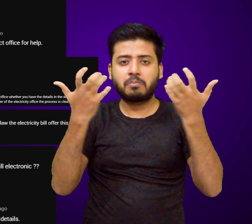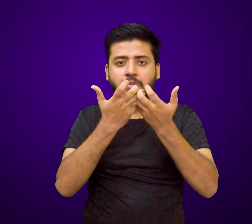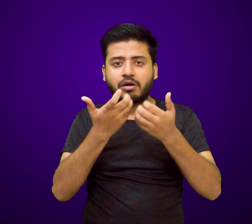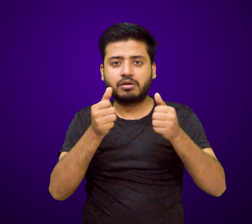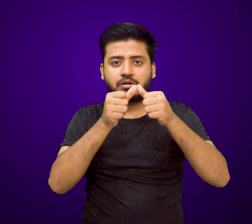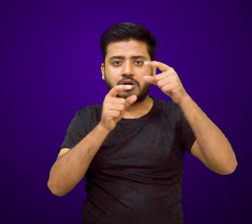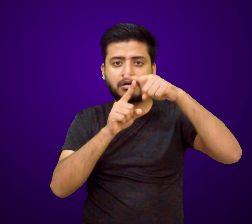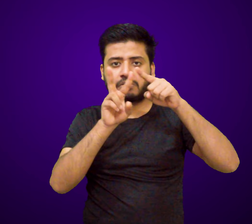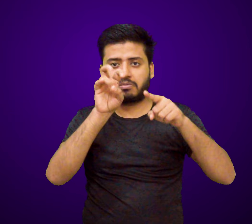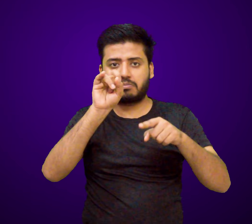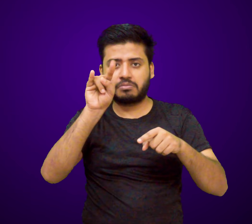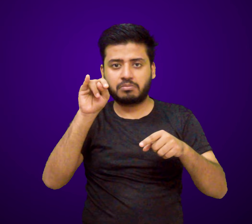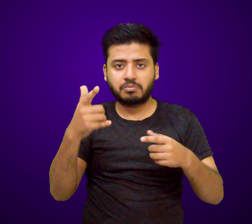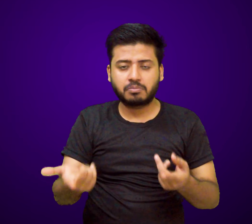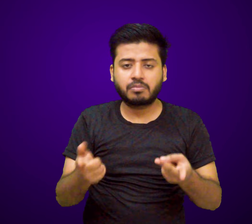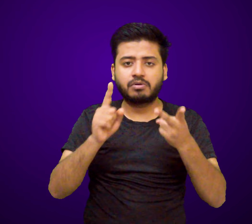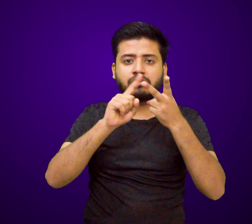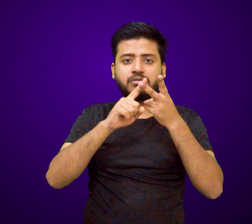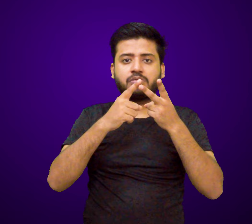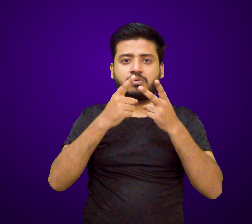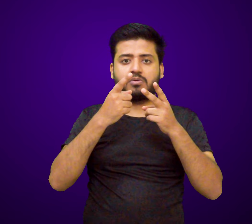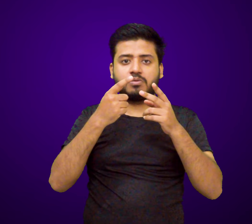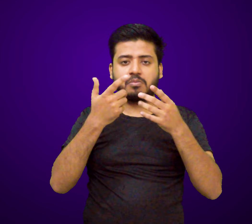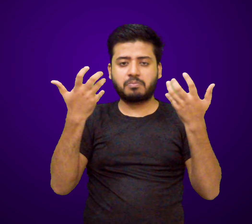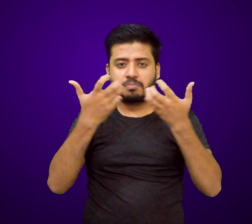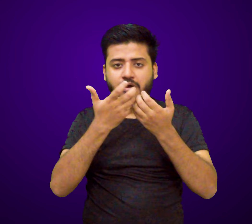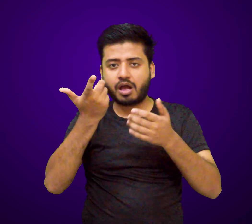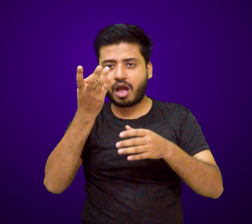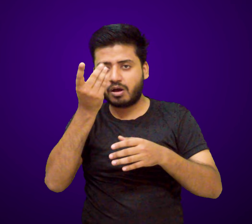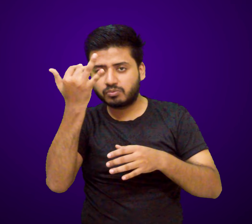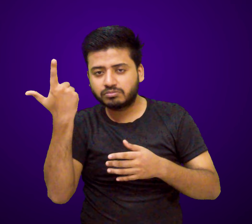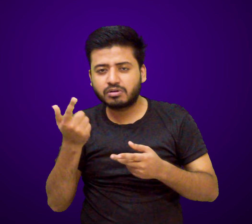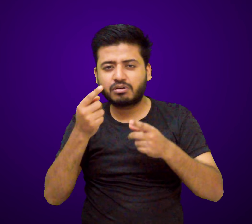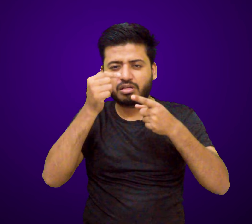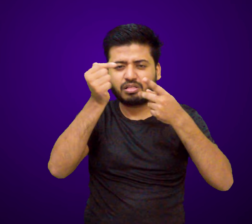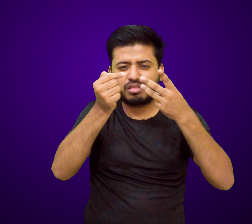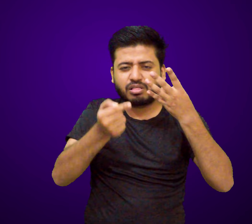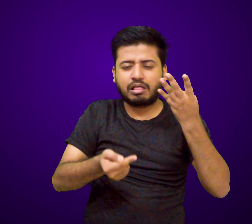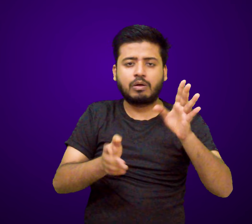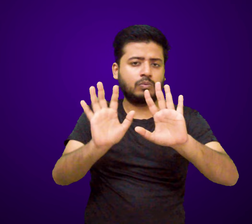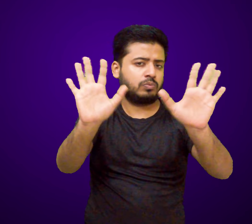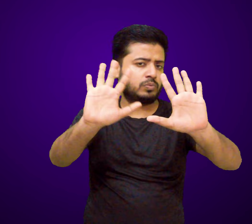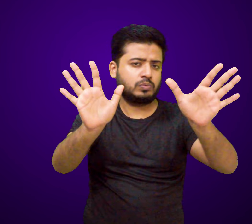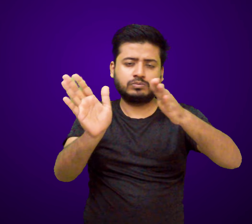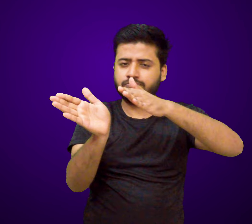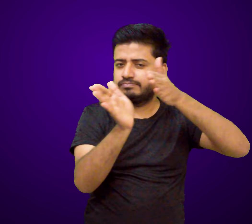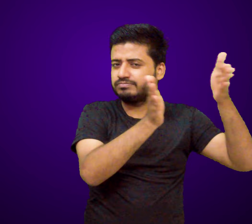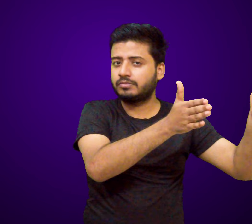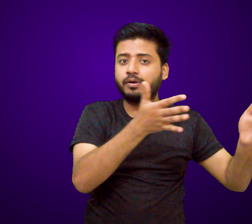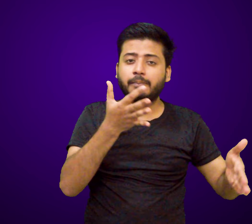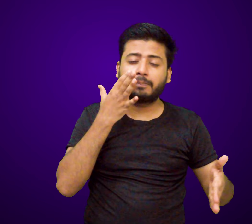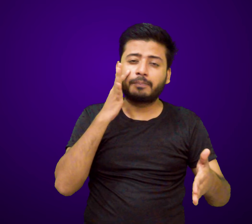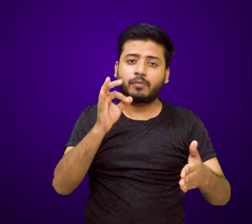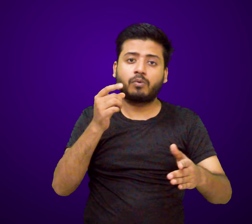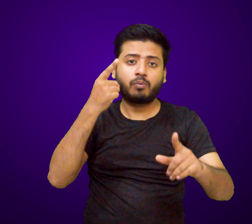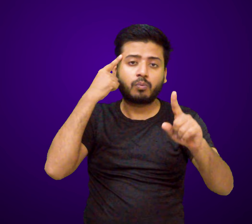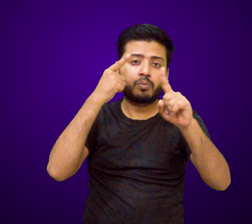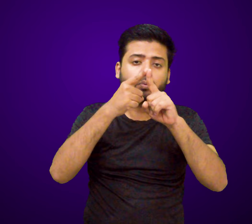electricity provider's website or collect it from their local office. Fill out the form. Provide all required personal and